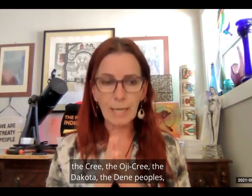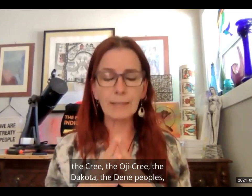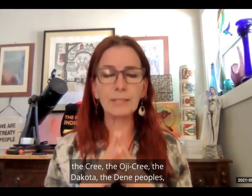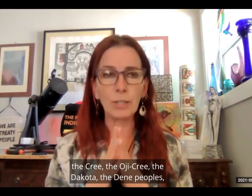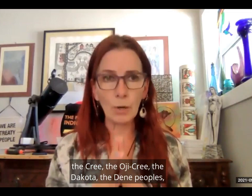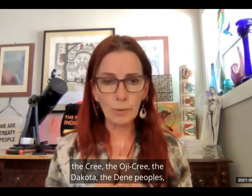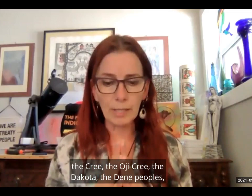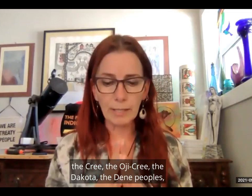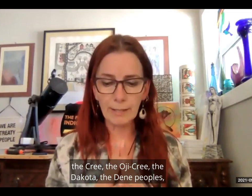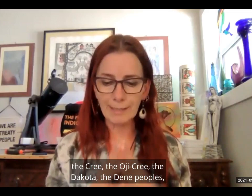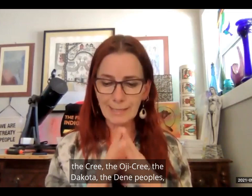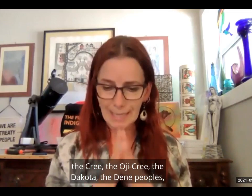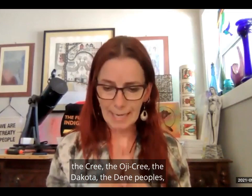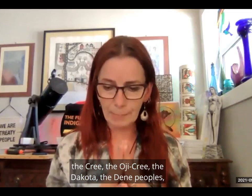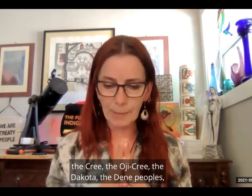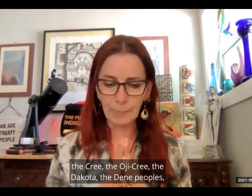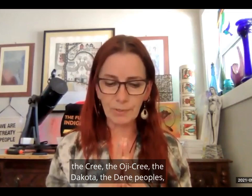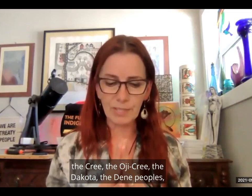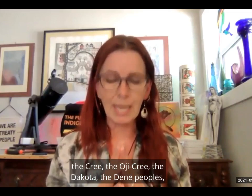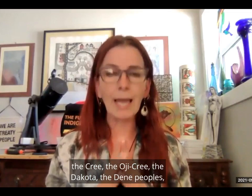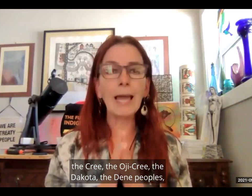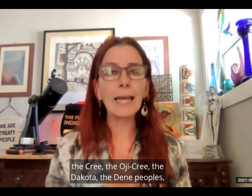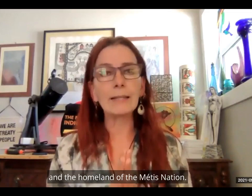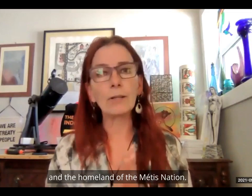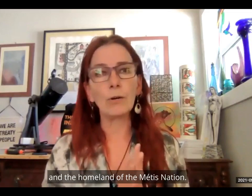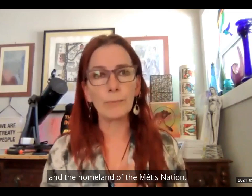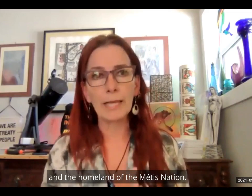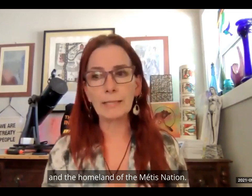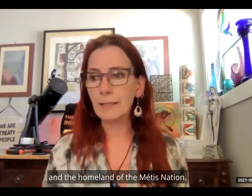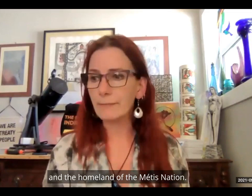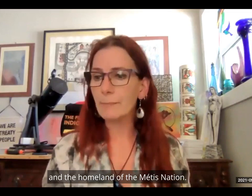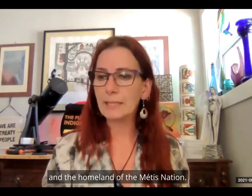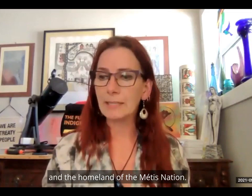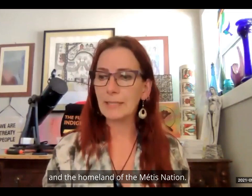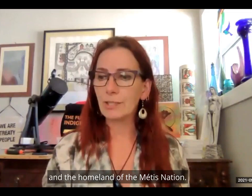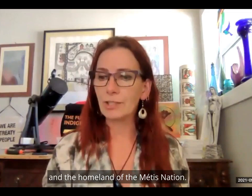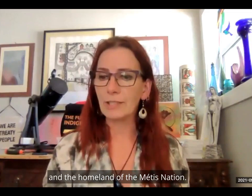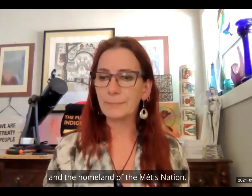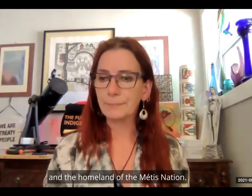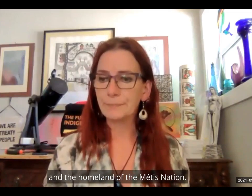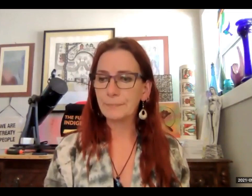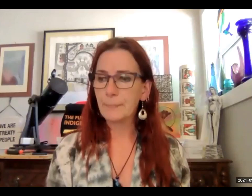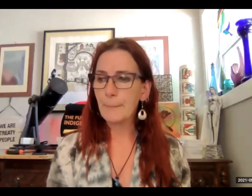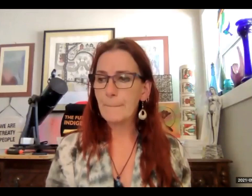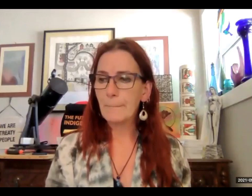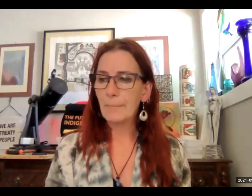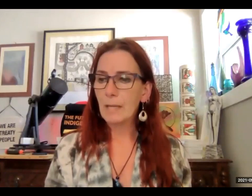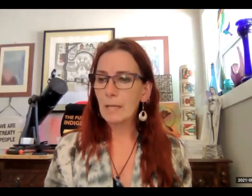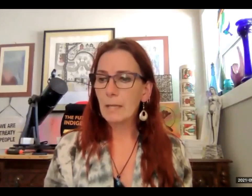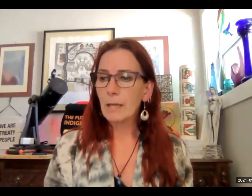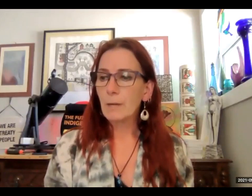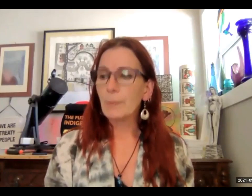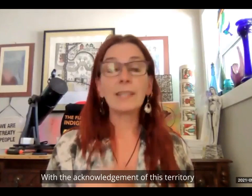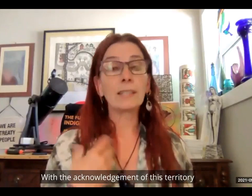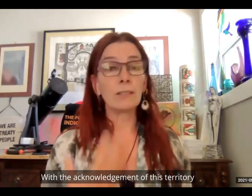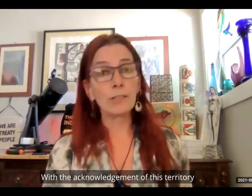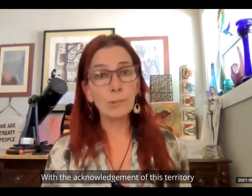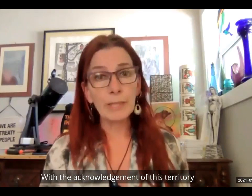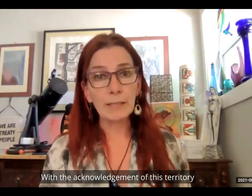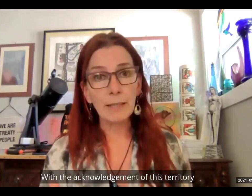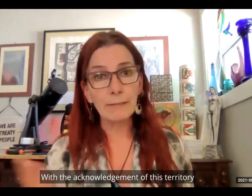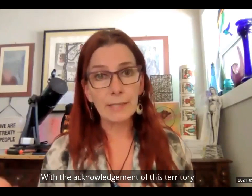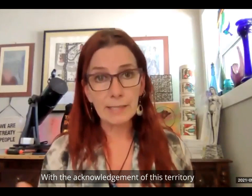Oji-Cree, the Dakota, the Dene peoples, and the homeland of the Métis Nation. With